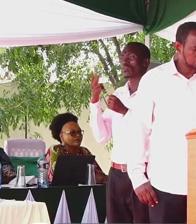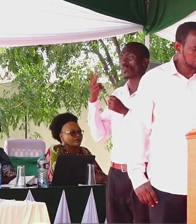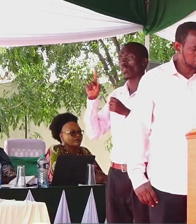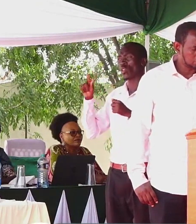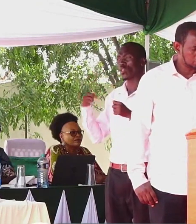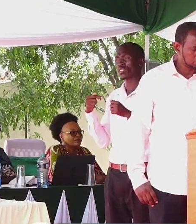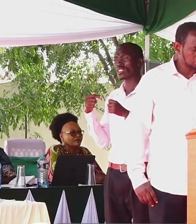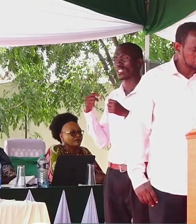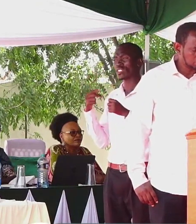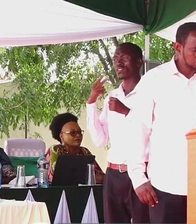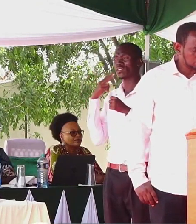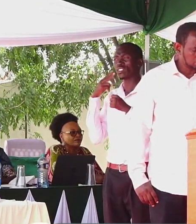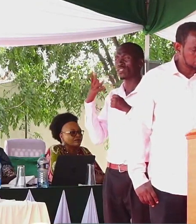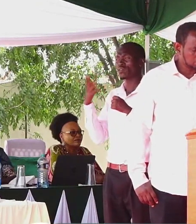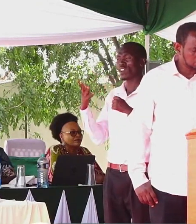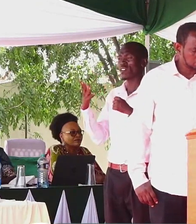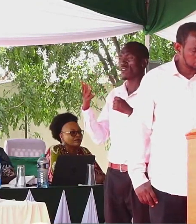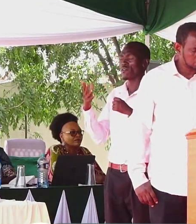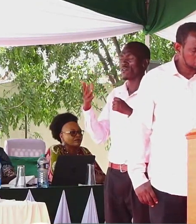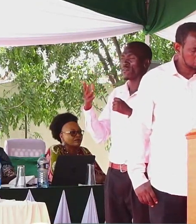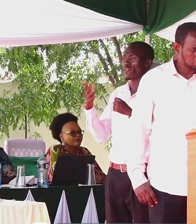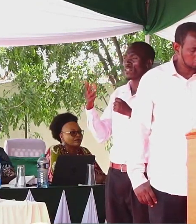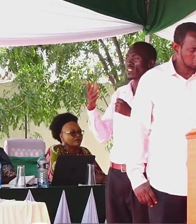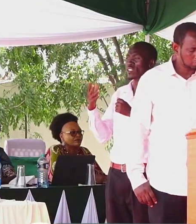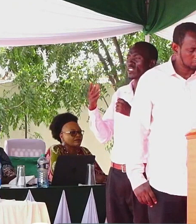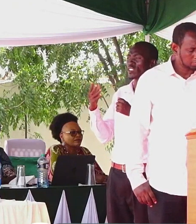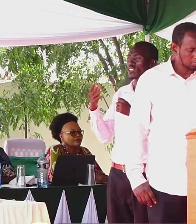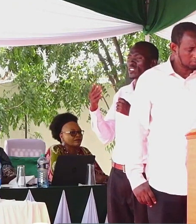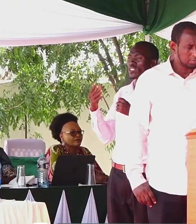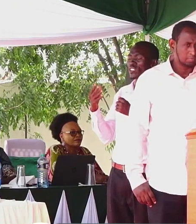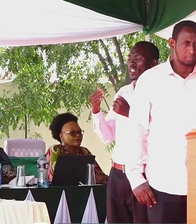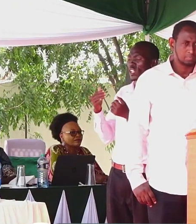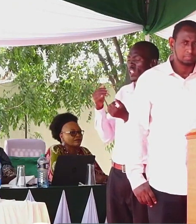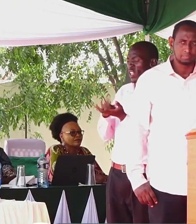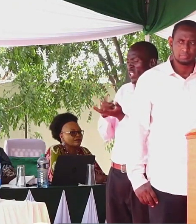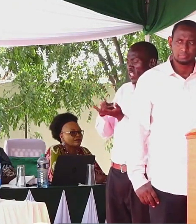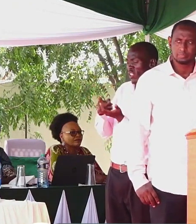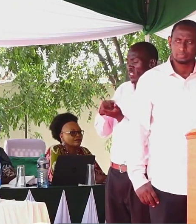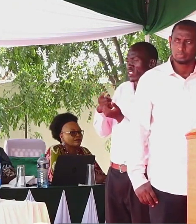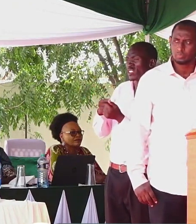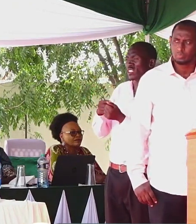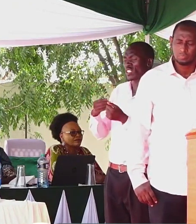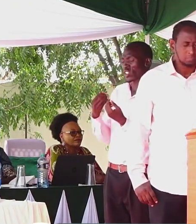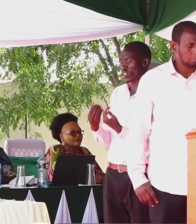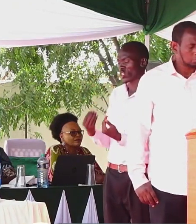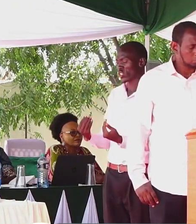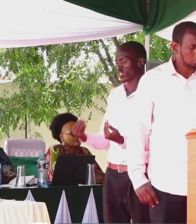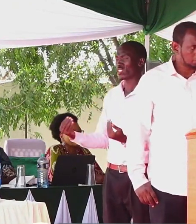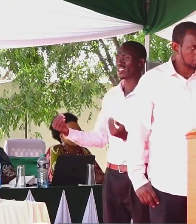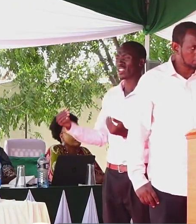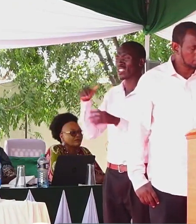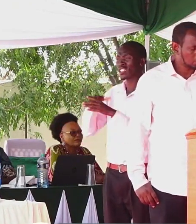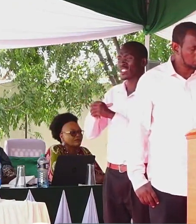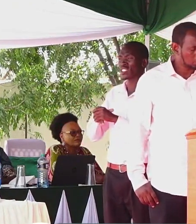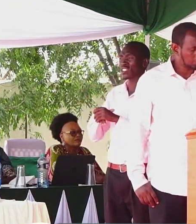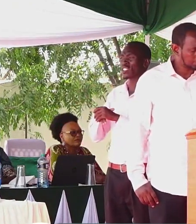17,275. That is the population of ECD children. We have